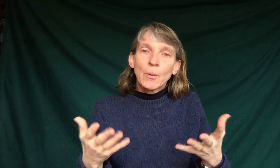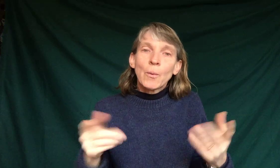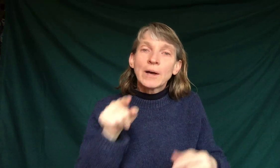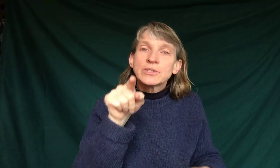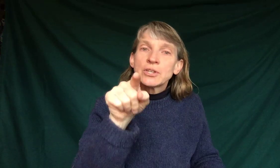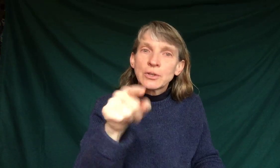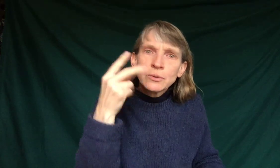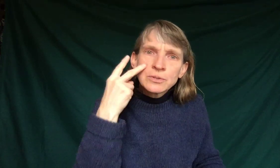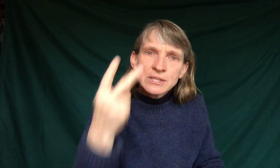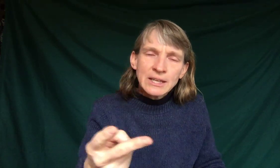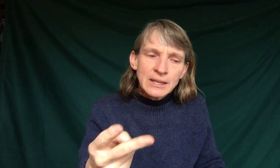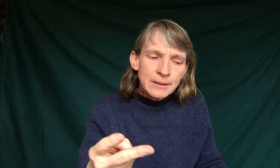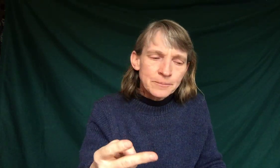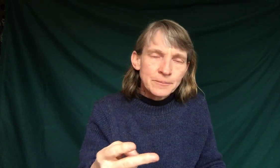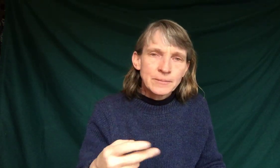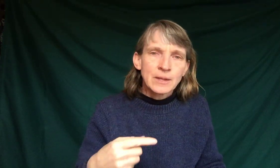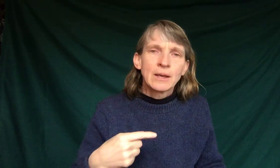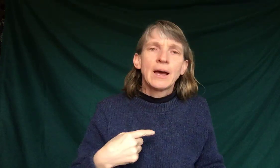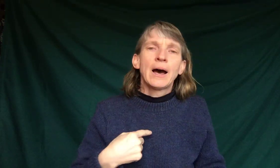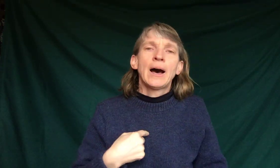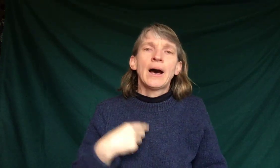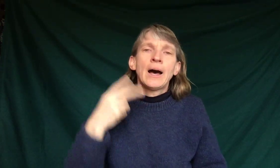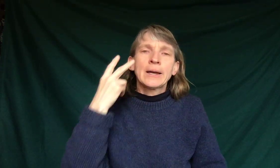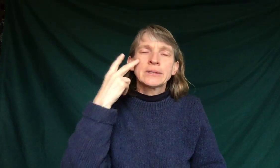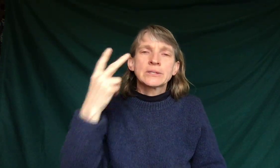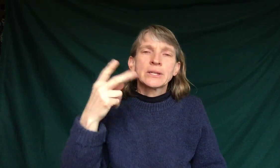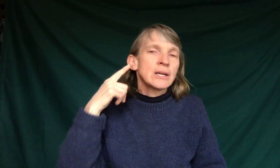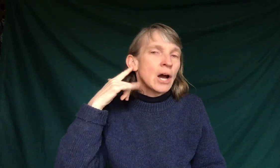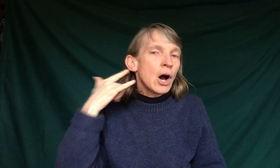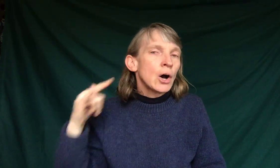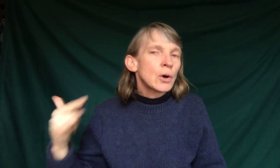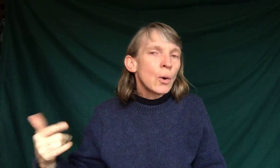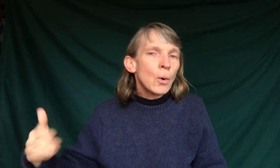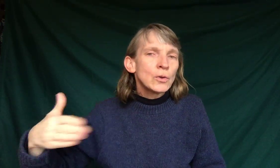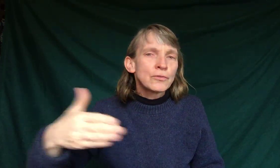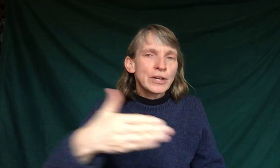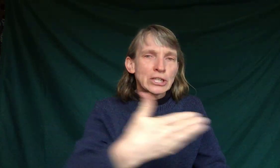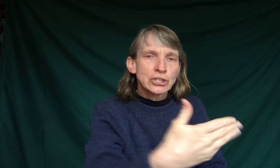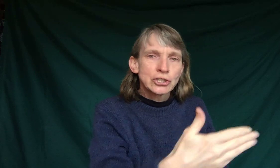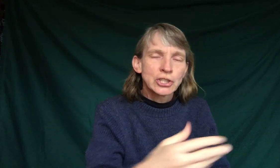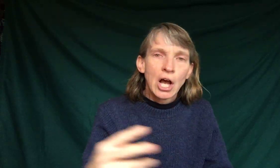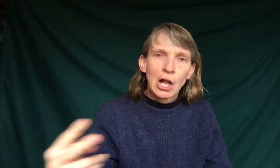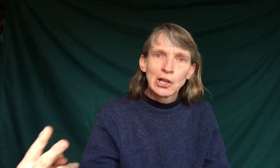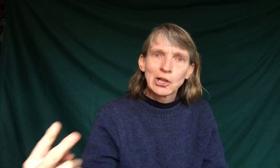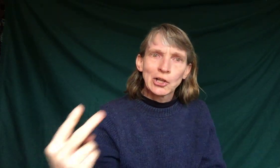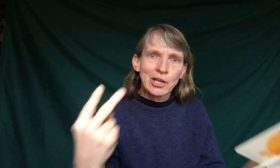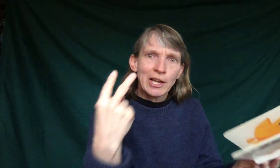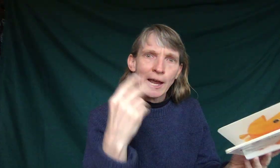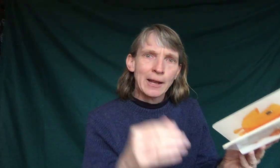what do you see? I see a goldfish looking at